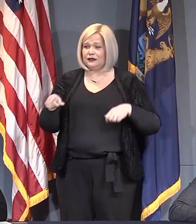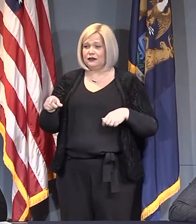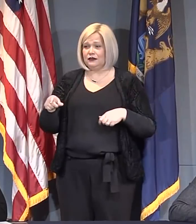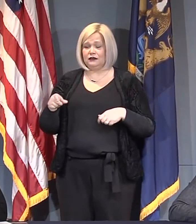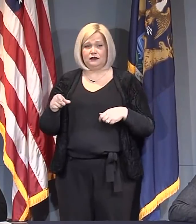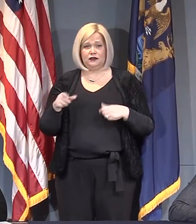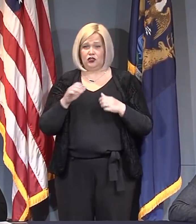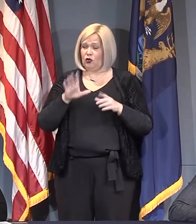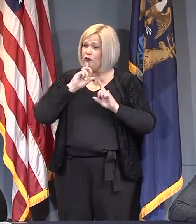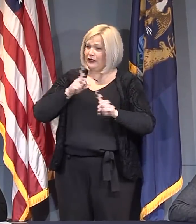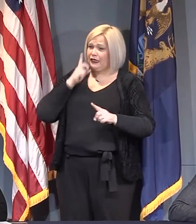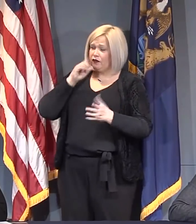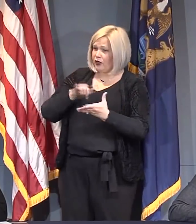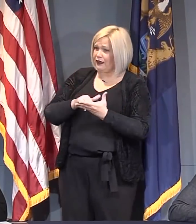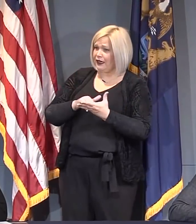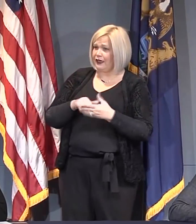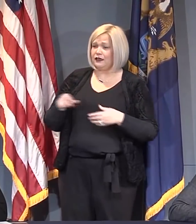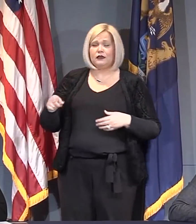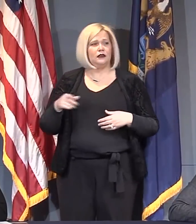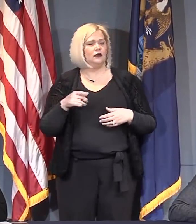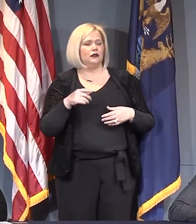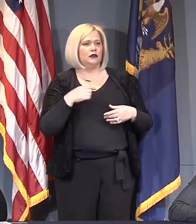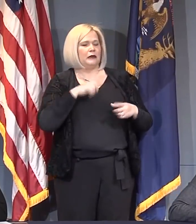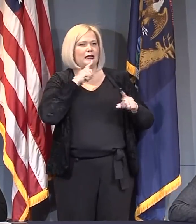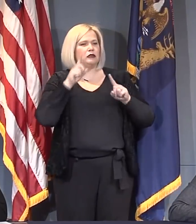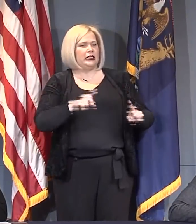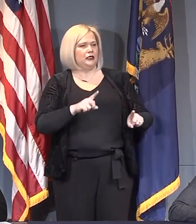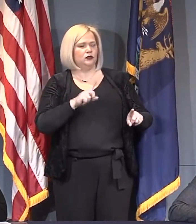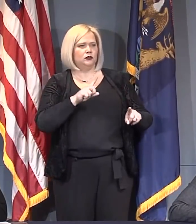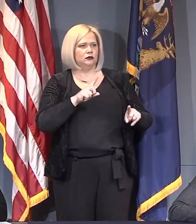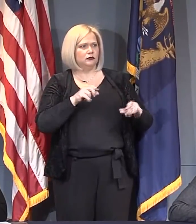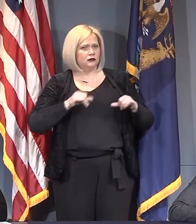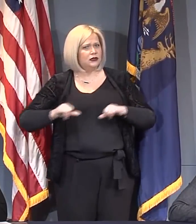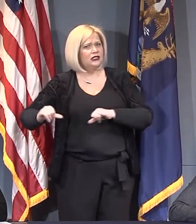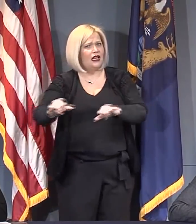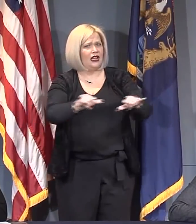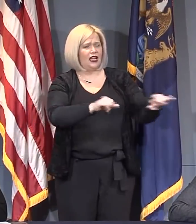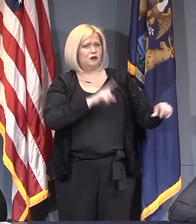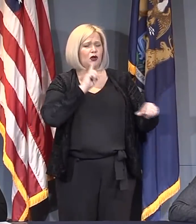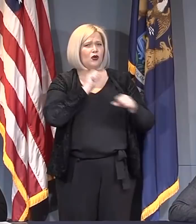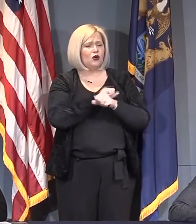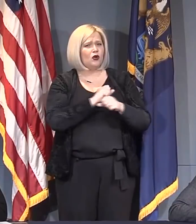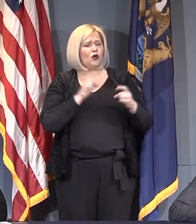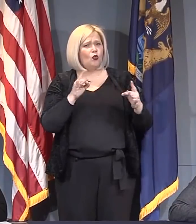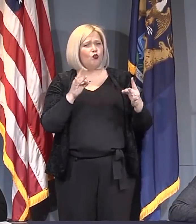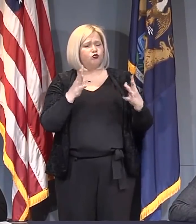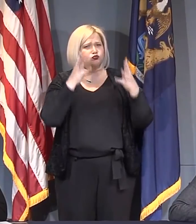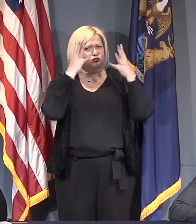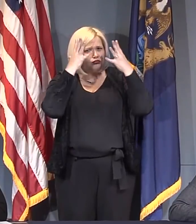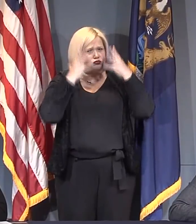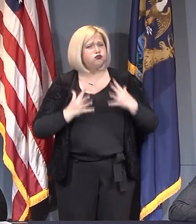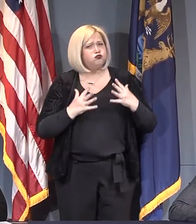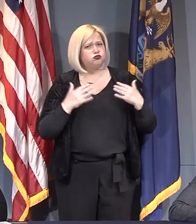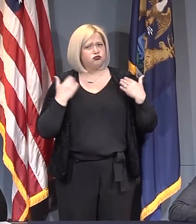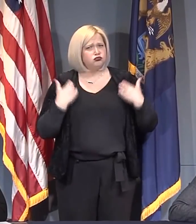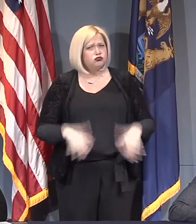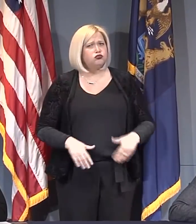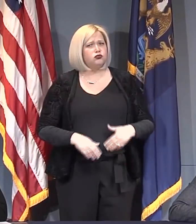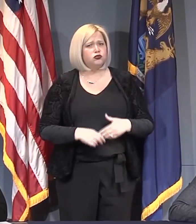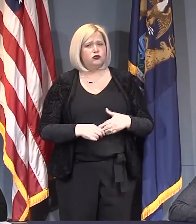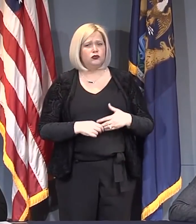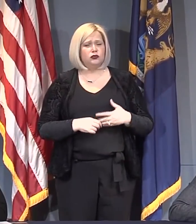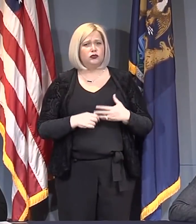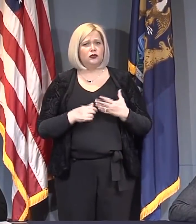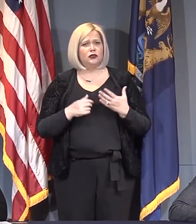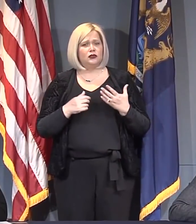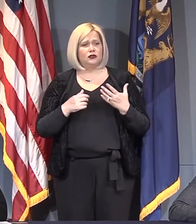as everyone. It's just incredibly, incredibly sad. I can tell you that there's